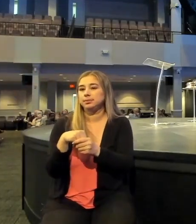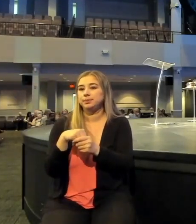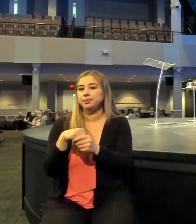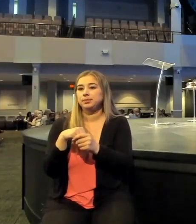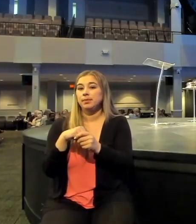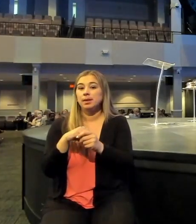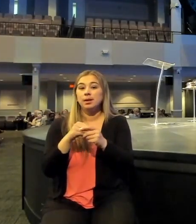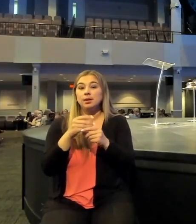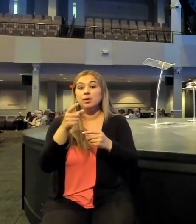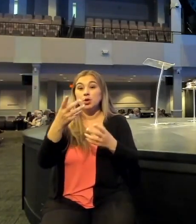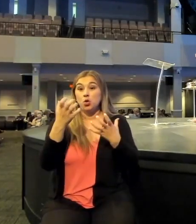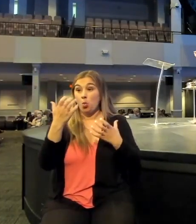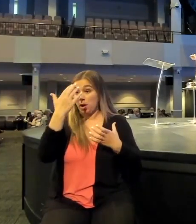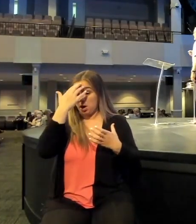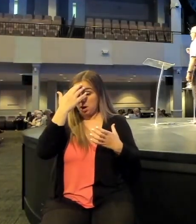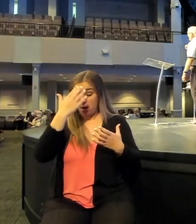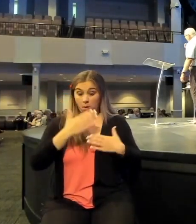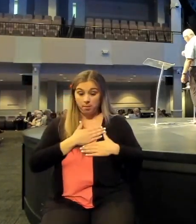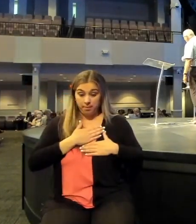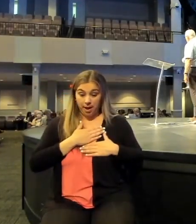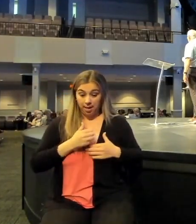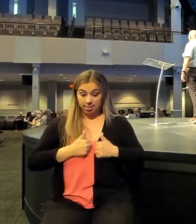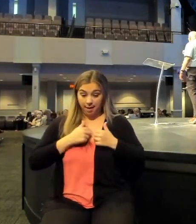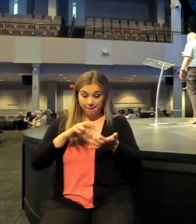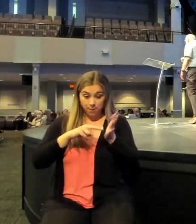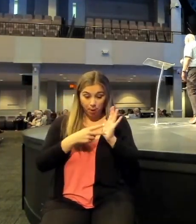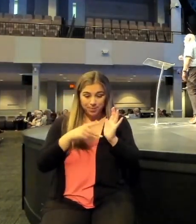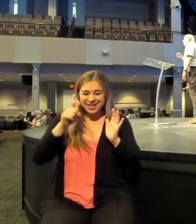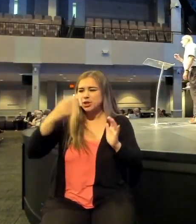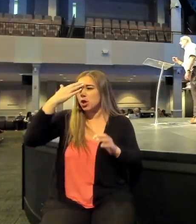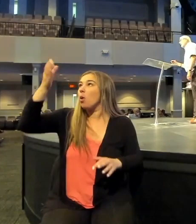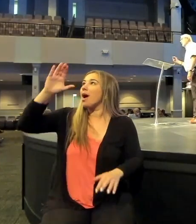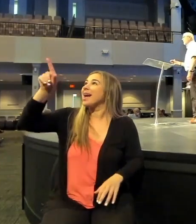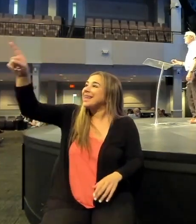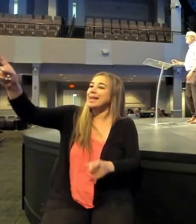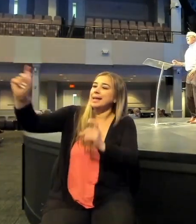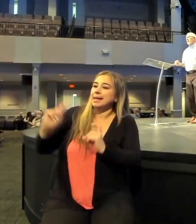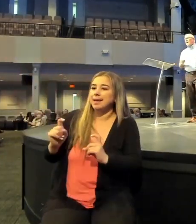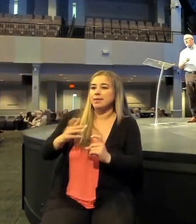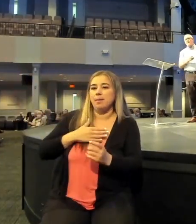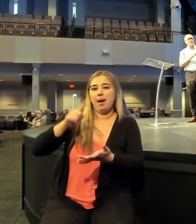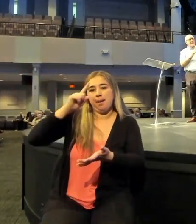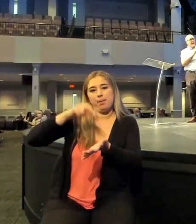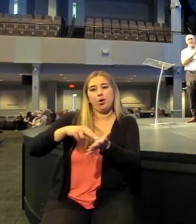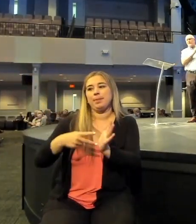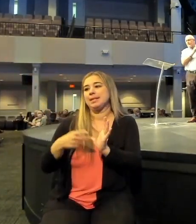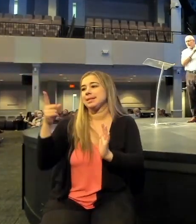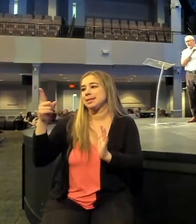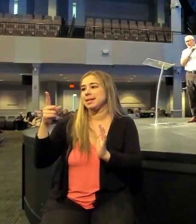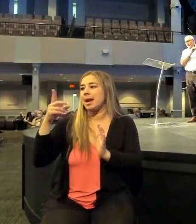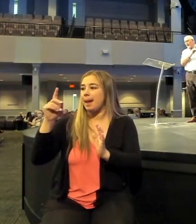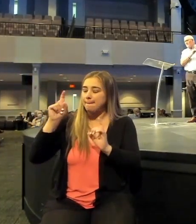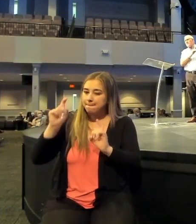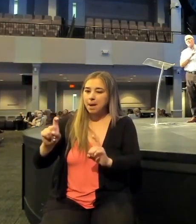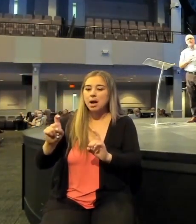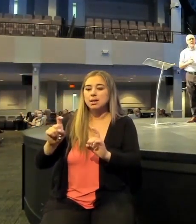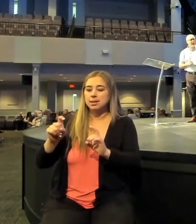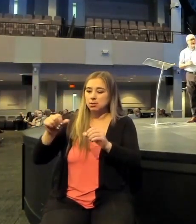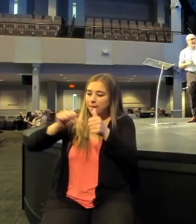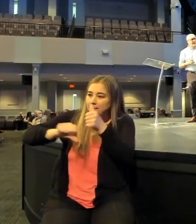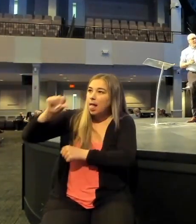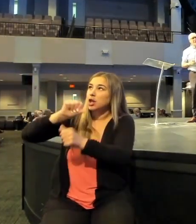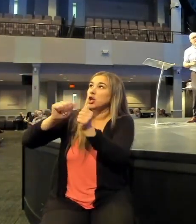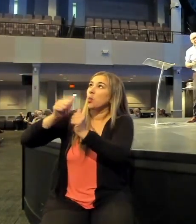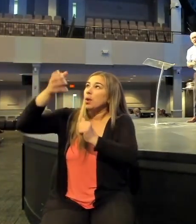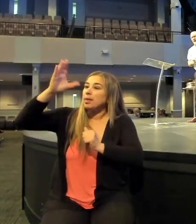To know my life purpose, I need to know God who gives me my life purpose. I need to remain in fellowship with